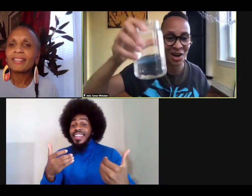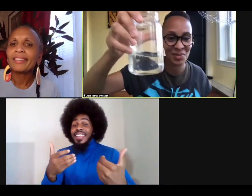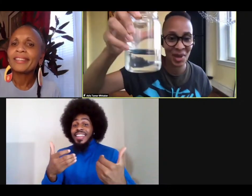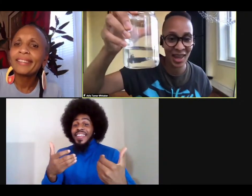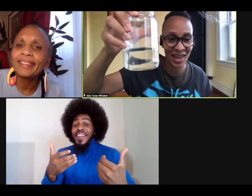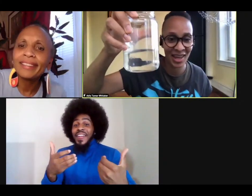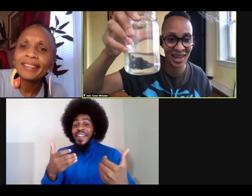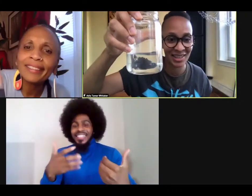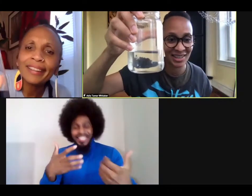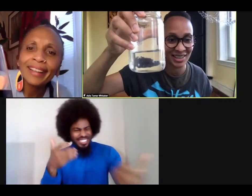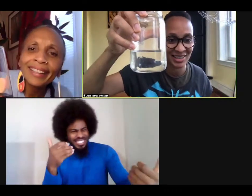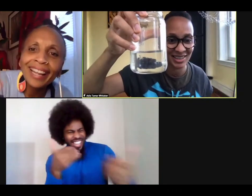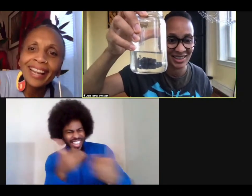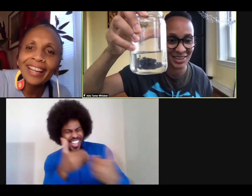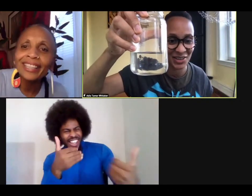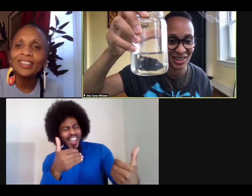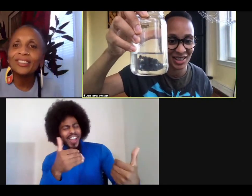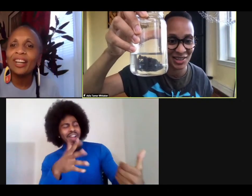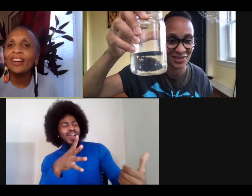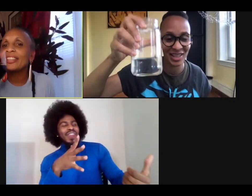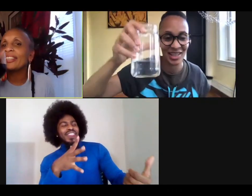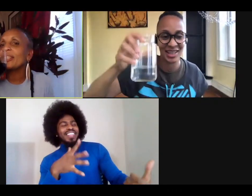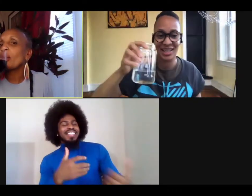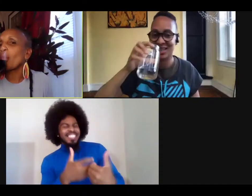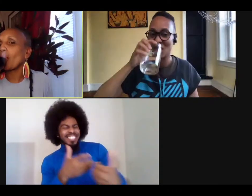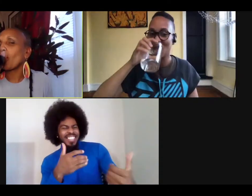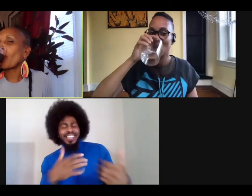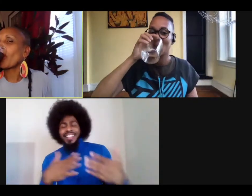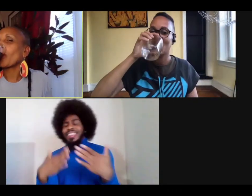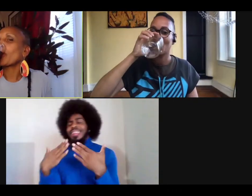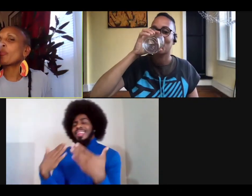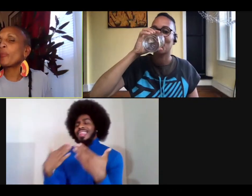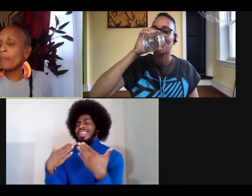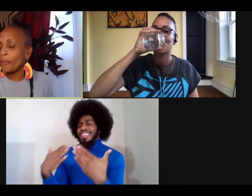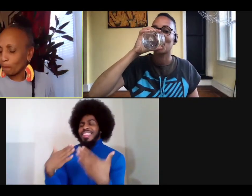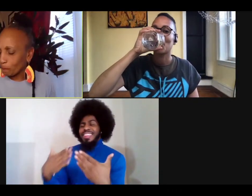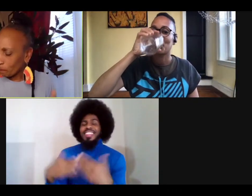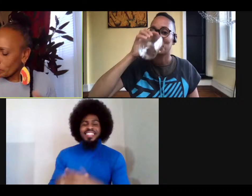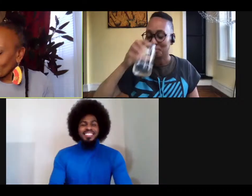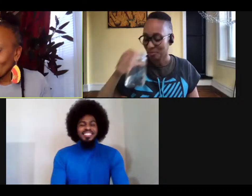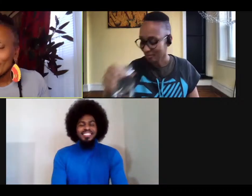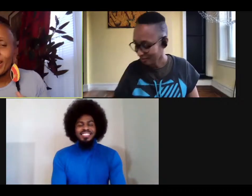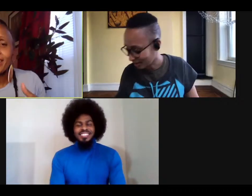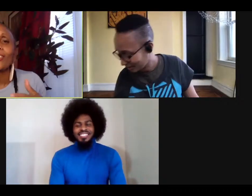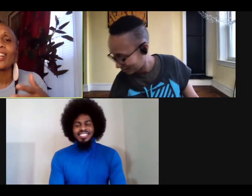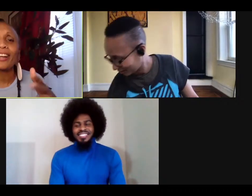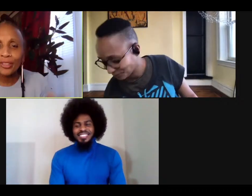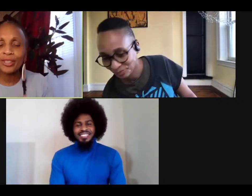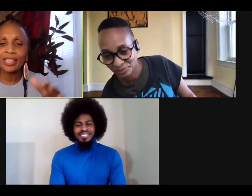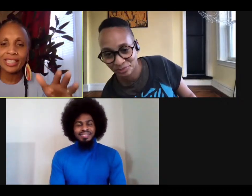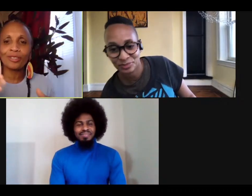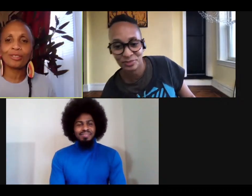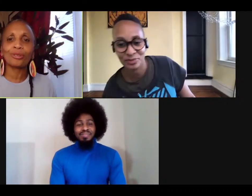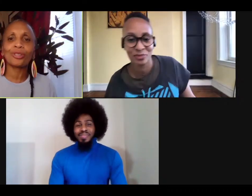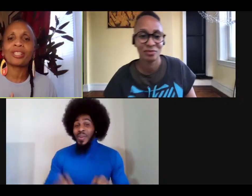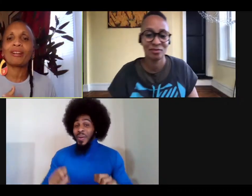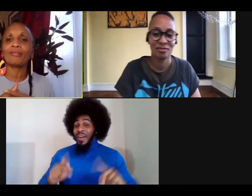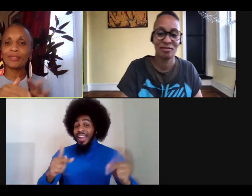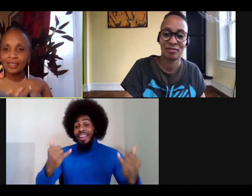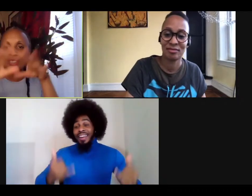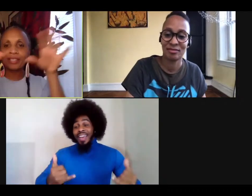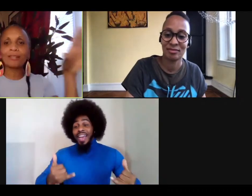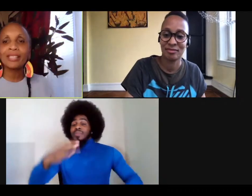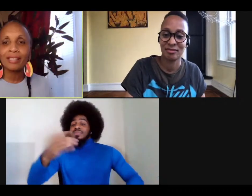Cheers, Mama Charmaine. Thank you, darling. Good evening. Okay, so now you can introduce